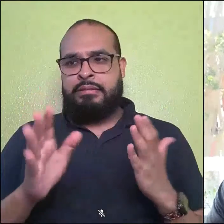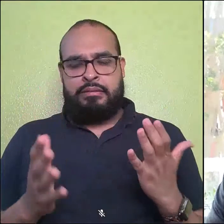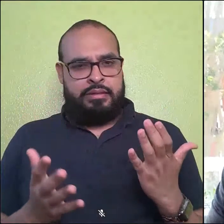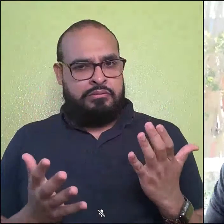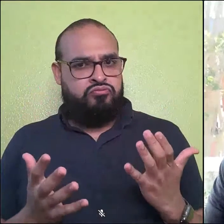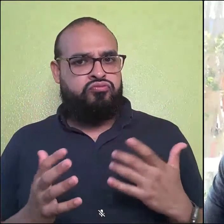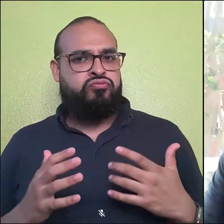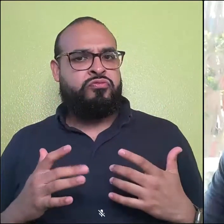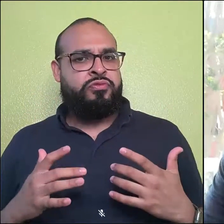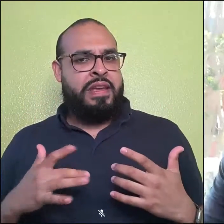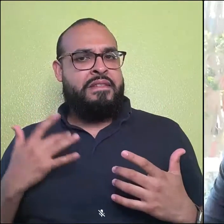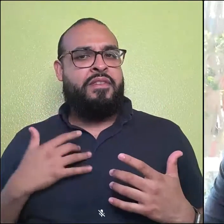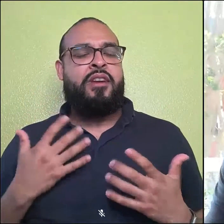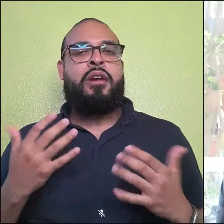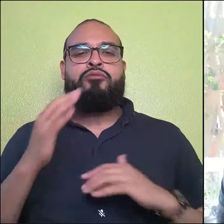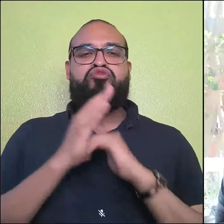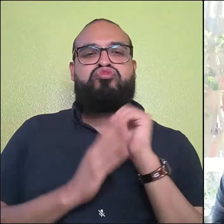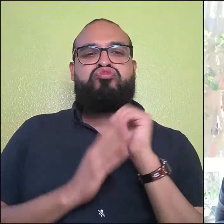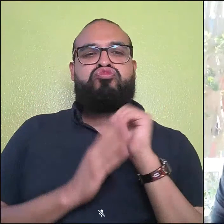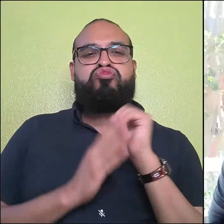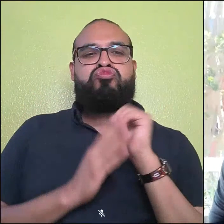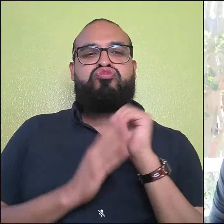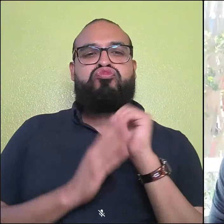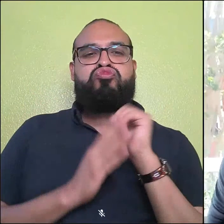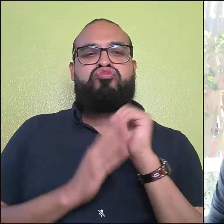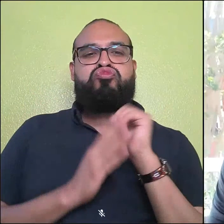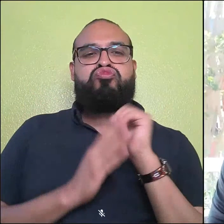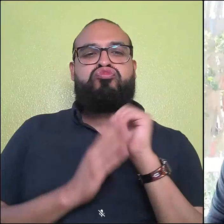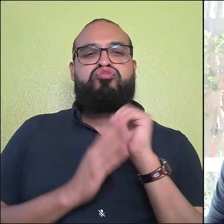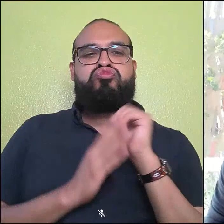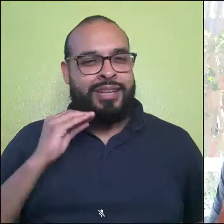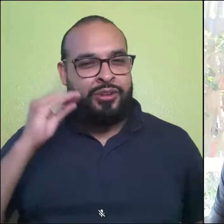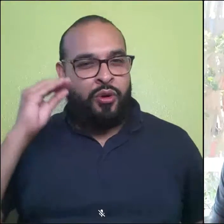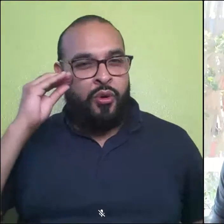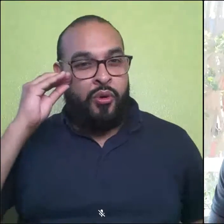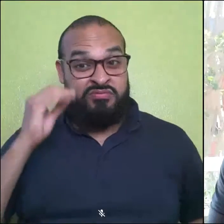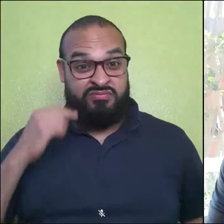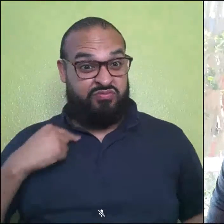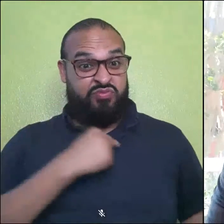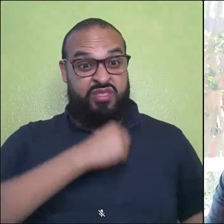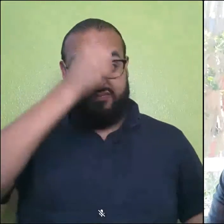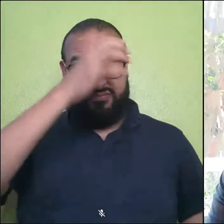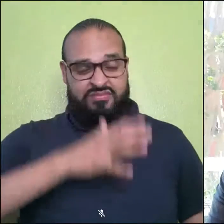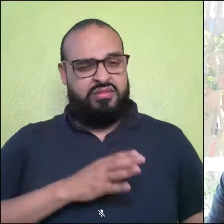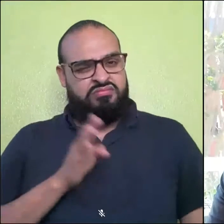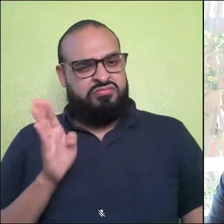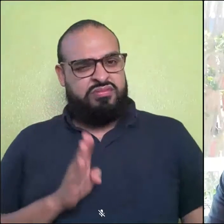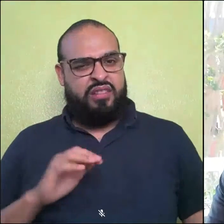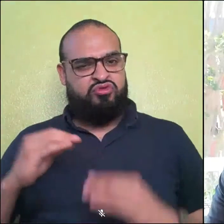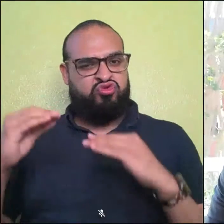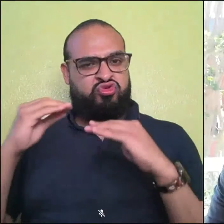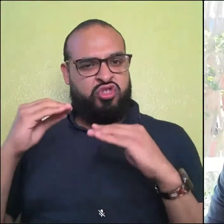joy. Because as men, because we haven't been taught these tools to open up and connect, we go at life